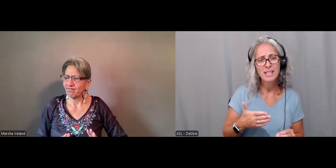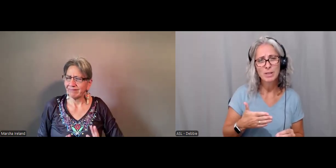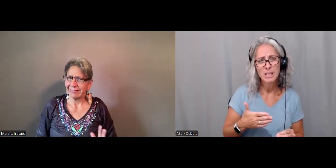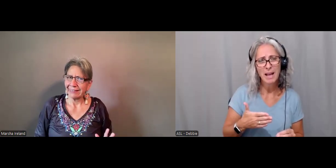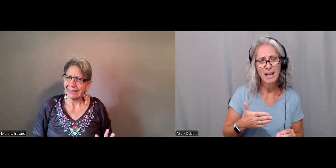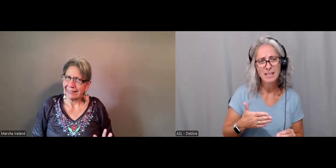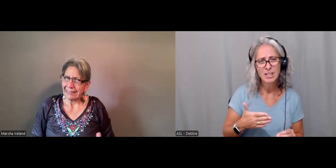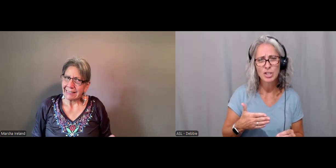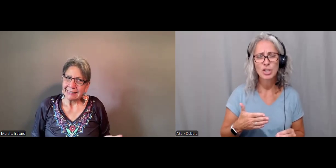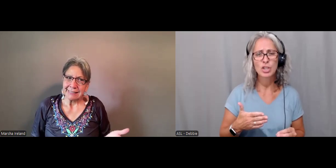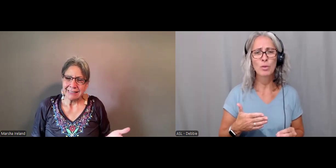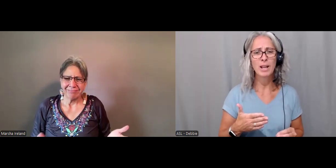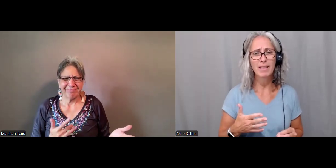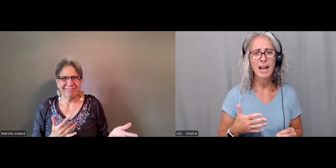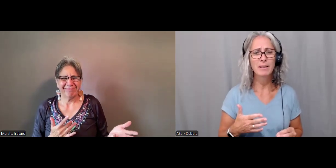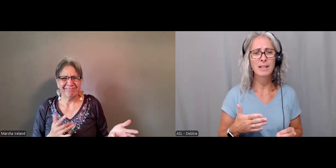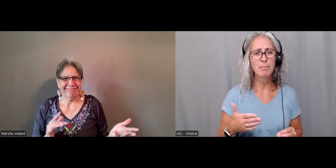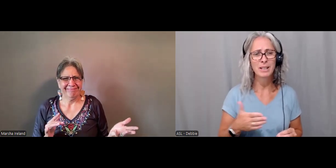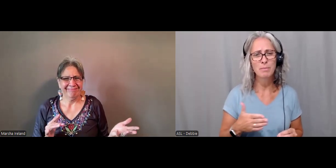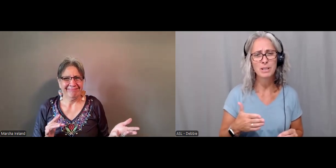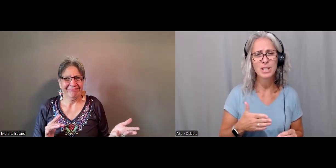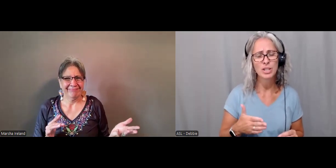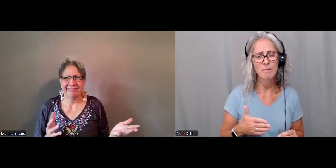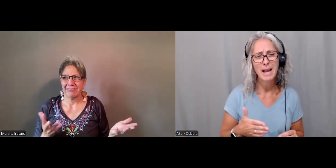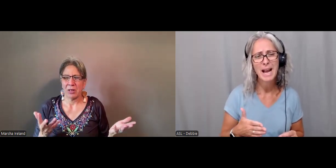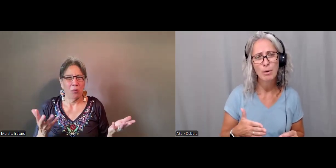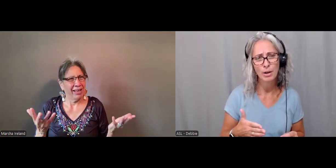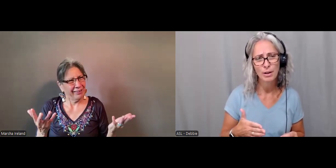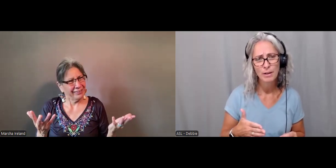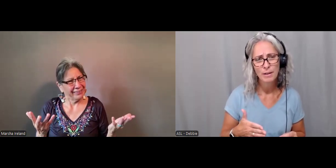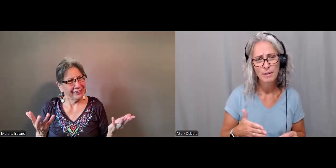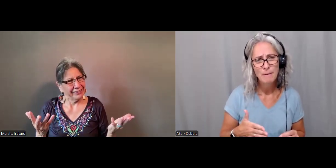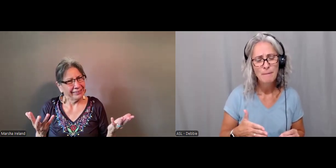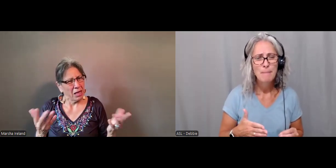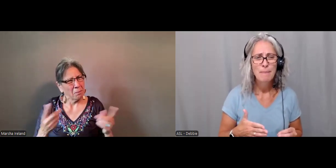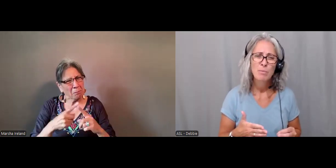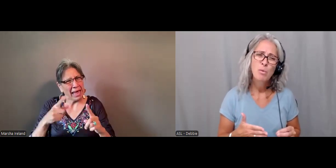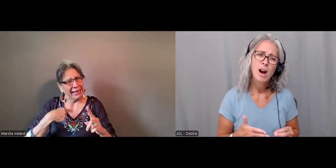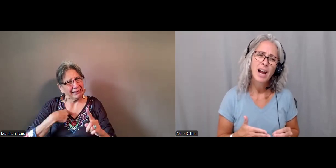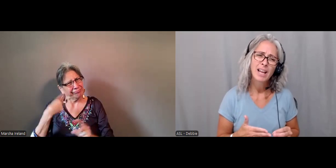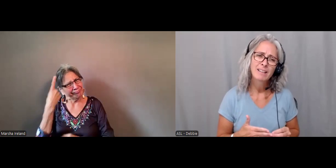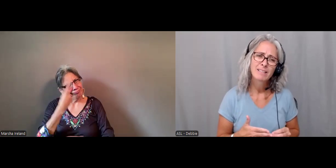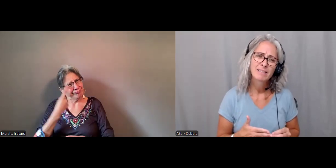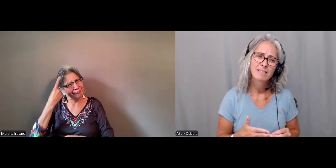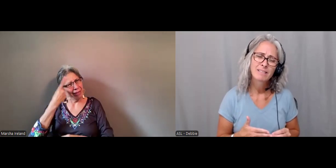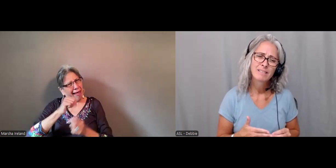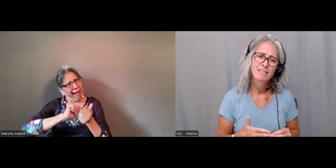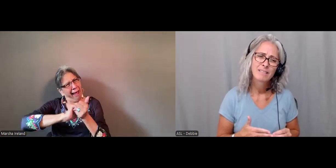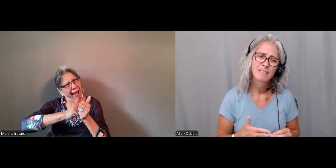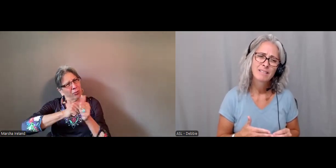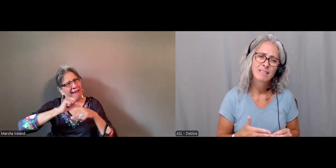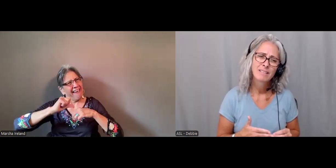that disrespect, is just showing that position of power. And why?